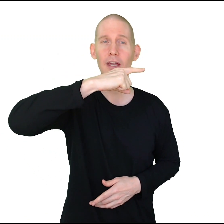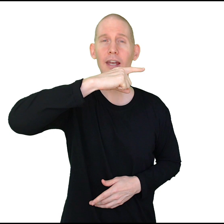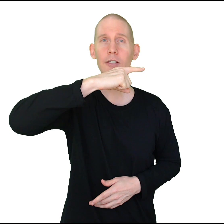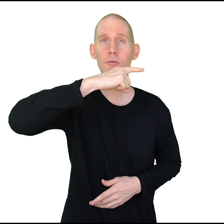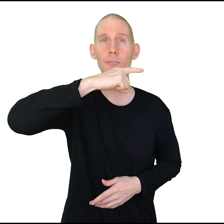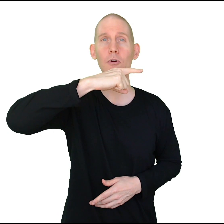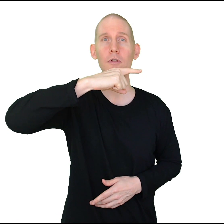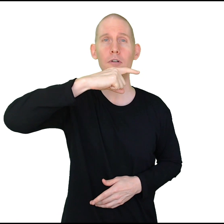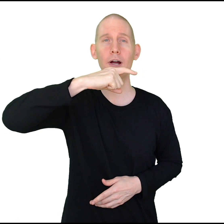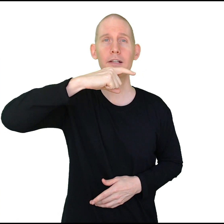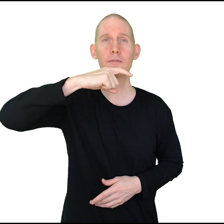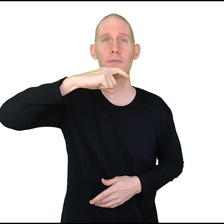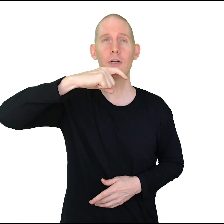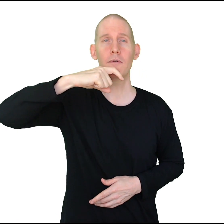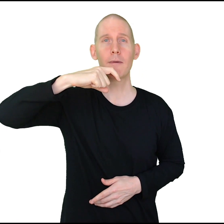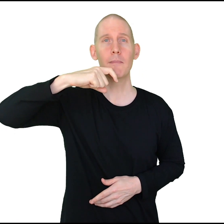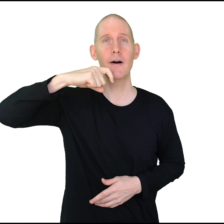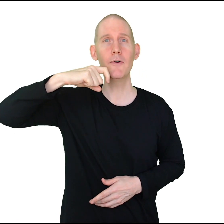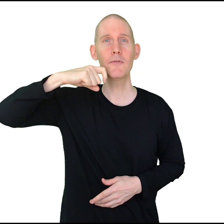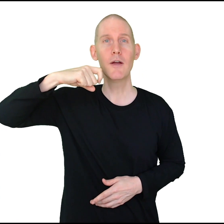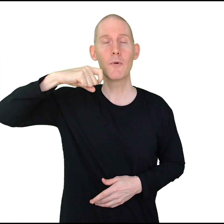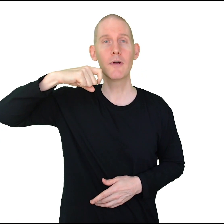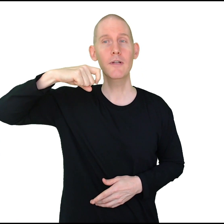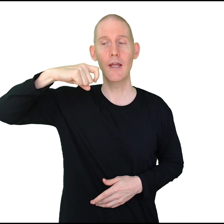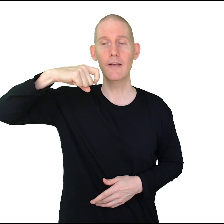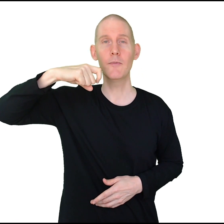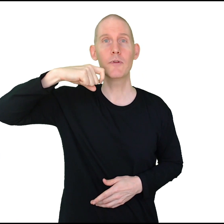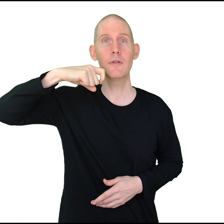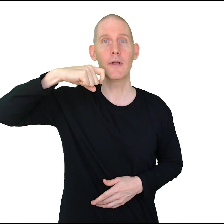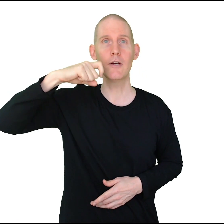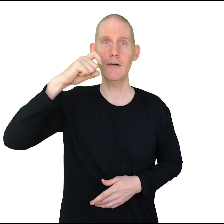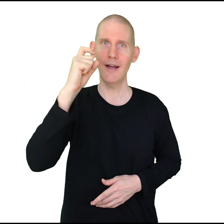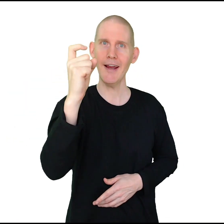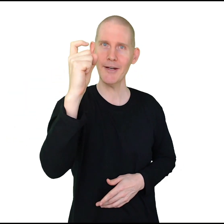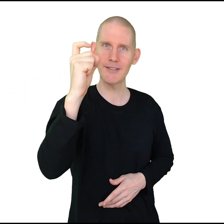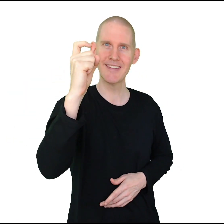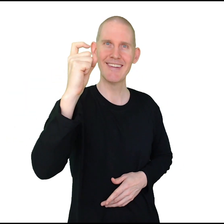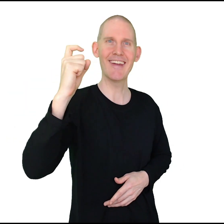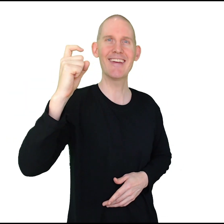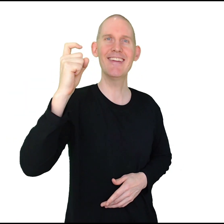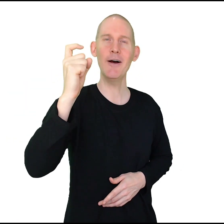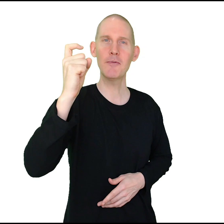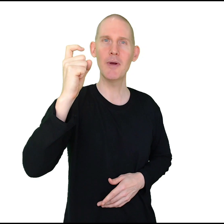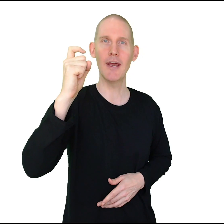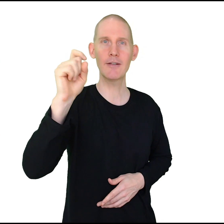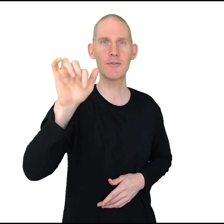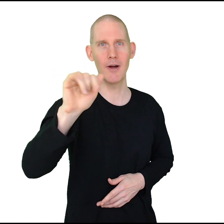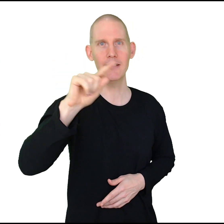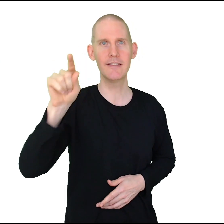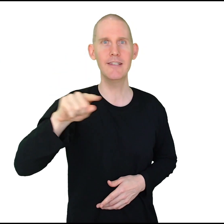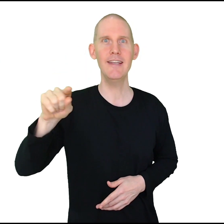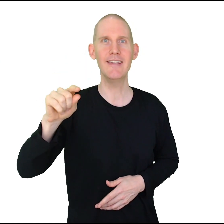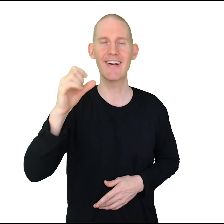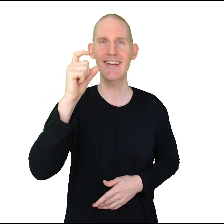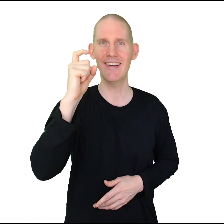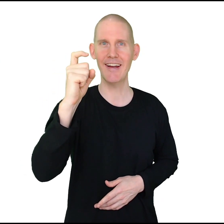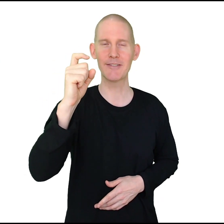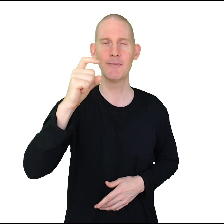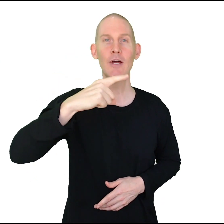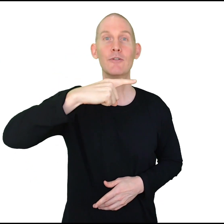as we pull across in front of our mouth, we're going to end up with the letter X, like in the alphabet, X, Y, Z, right? X. So